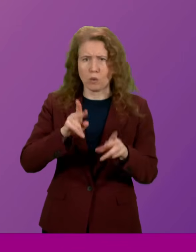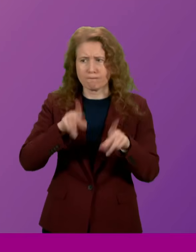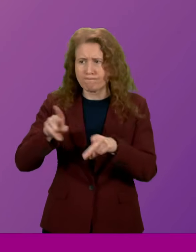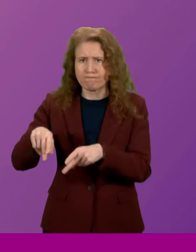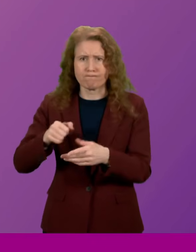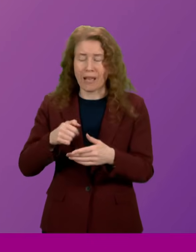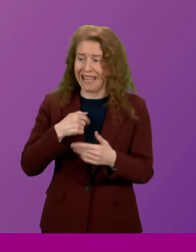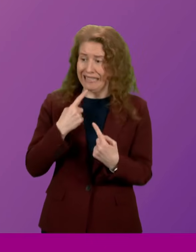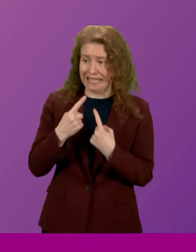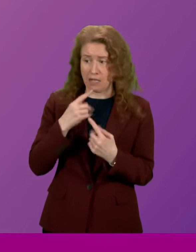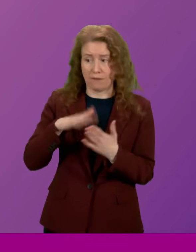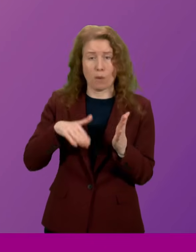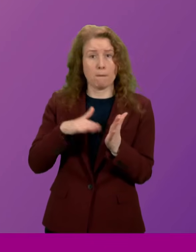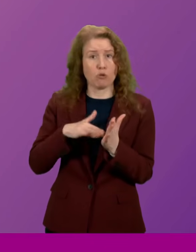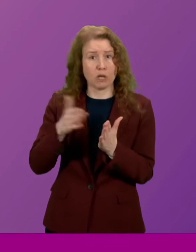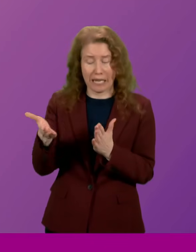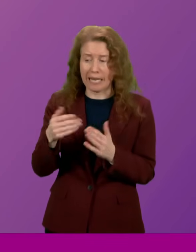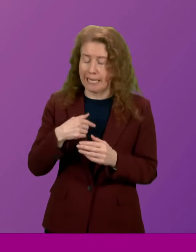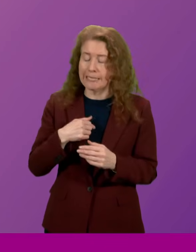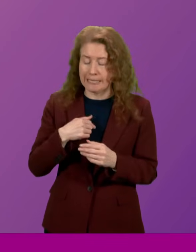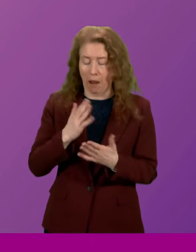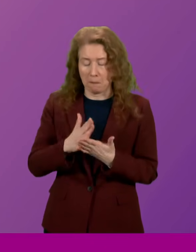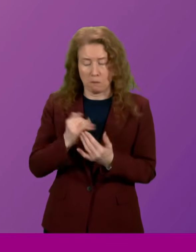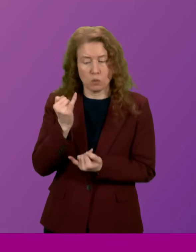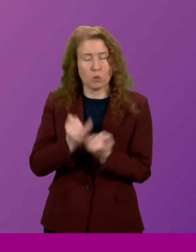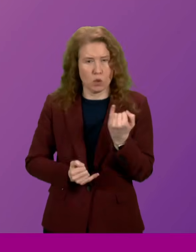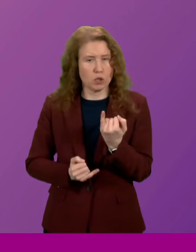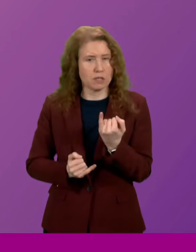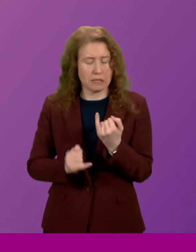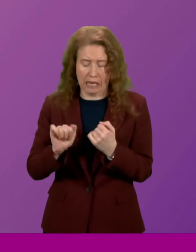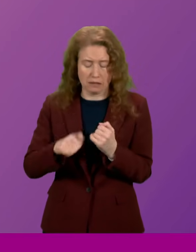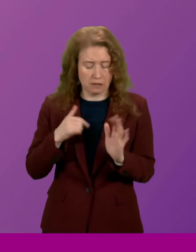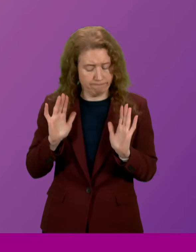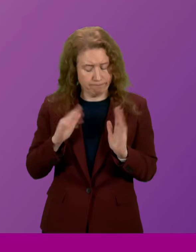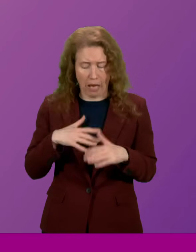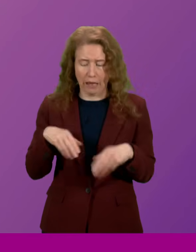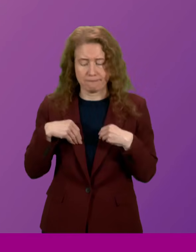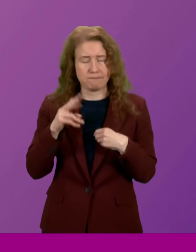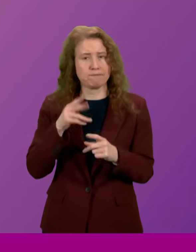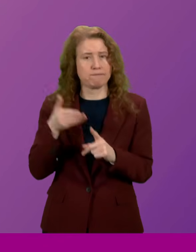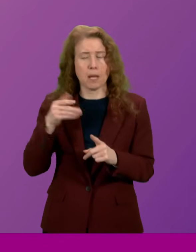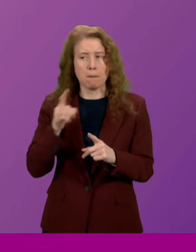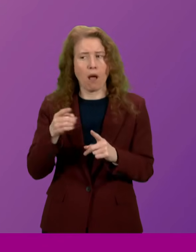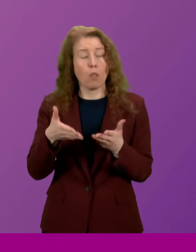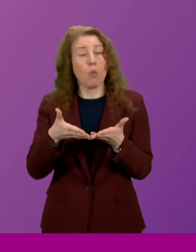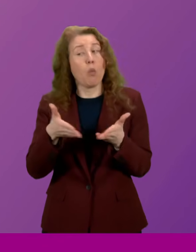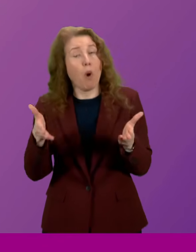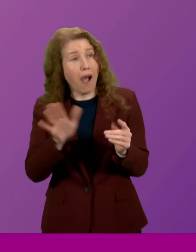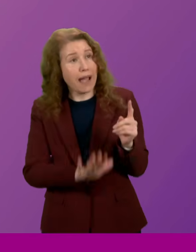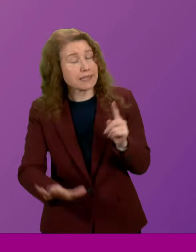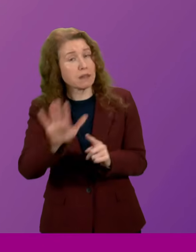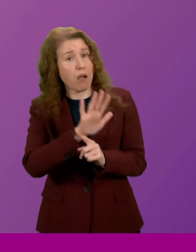in Murray has increased significantly, as I acknowledge. But the wider pattern